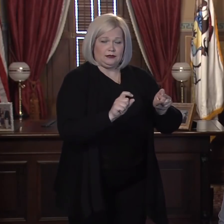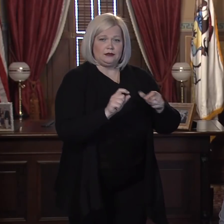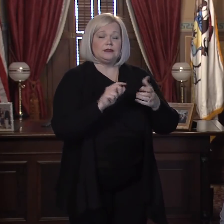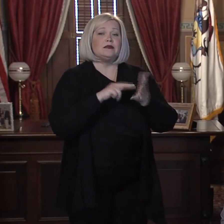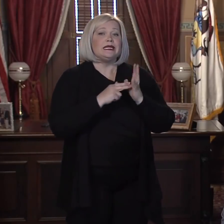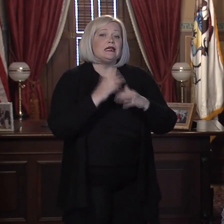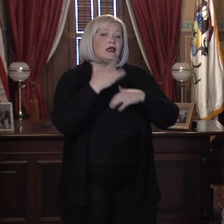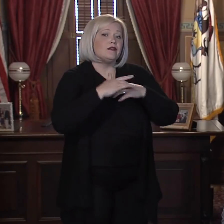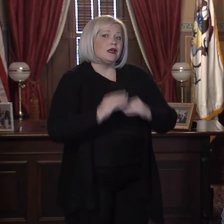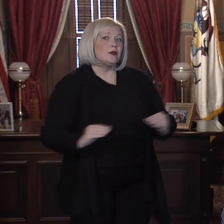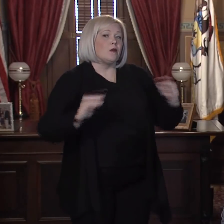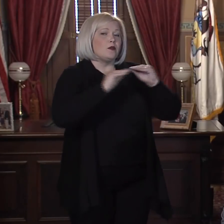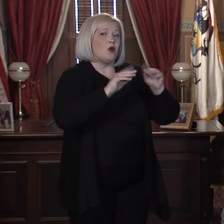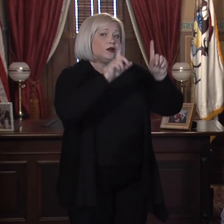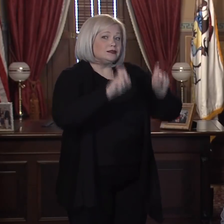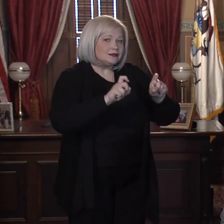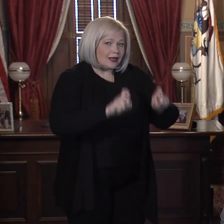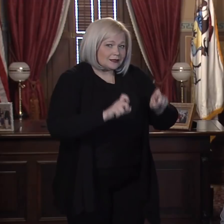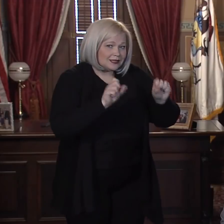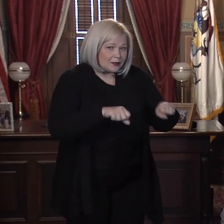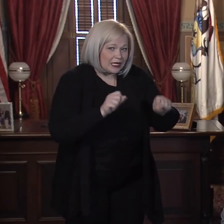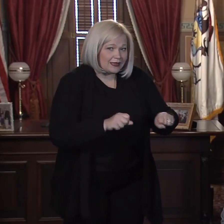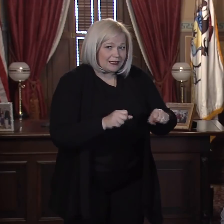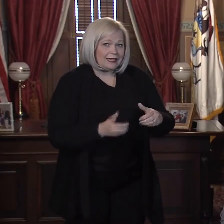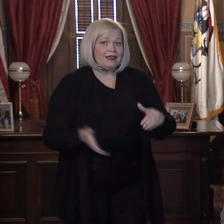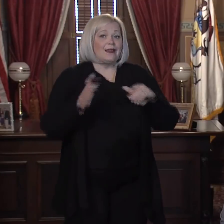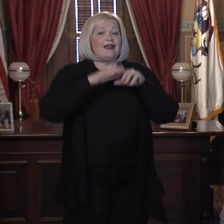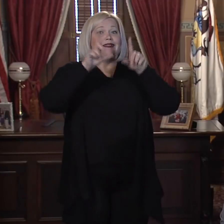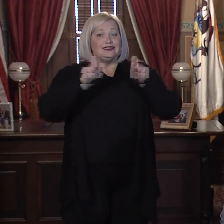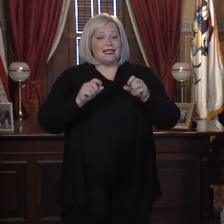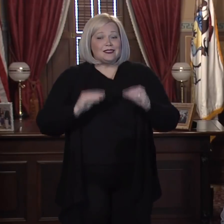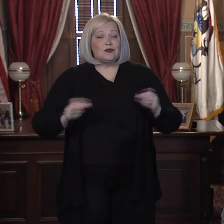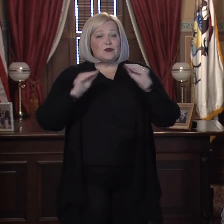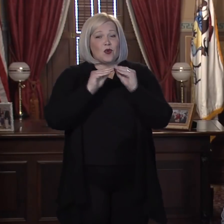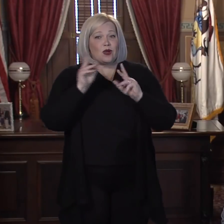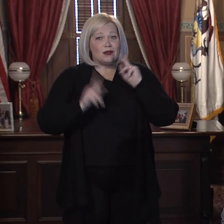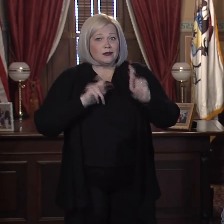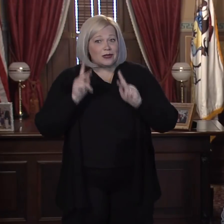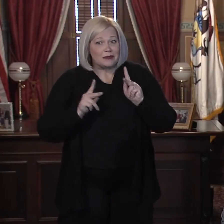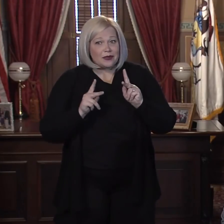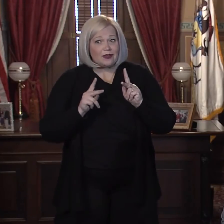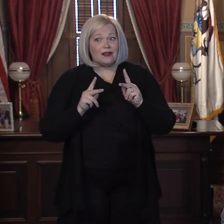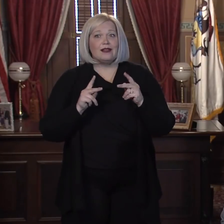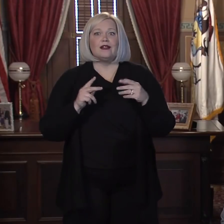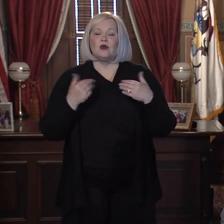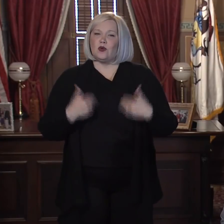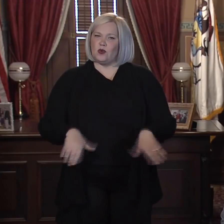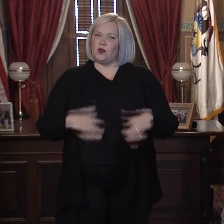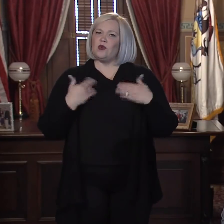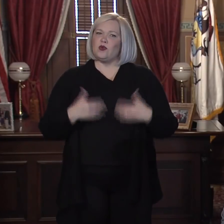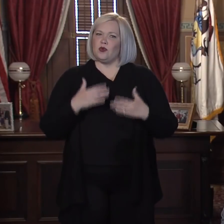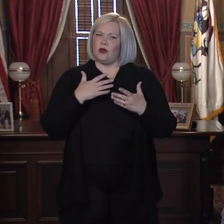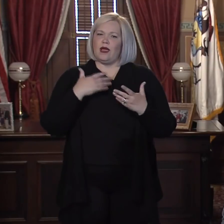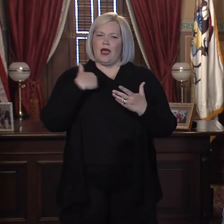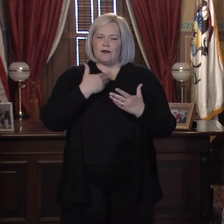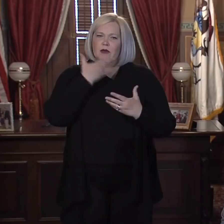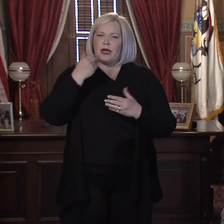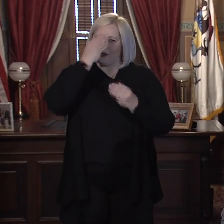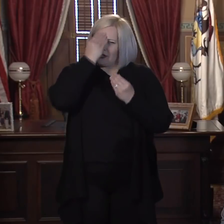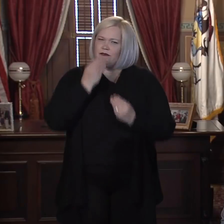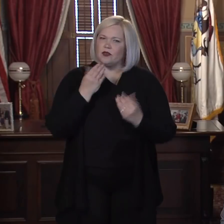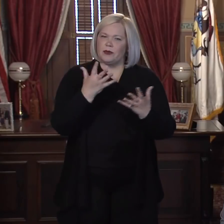availability of new testing supplies and expanded capacity means we can now expand testing significantly, which